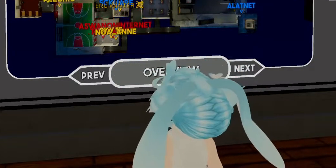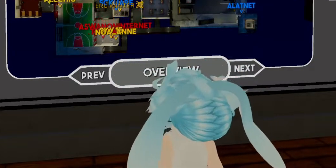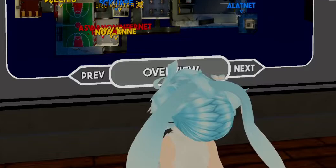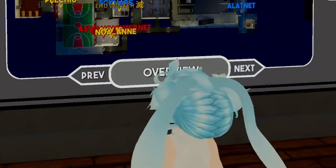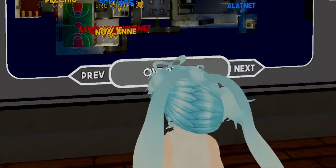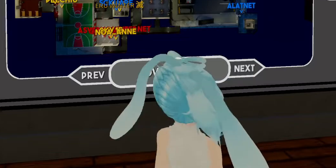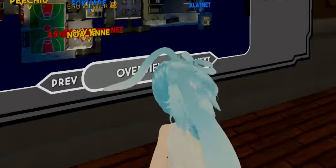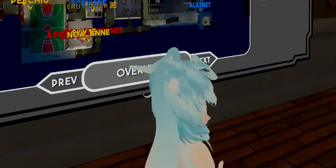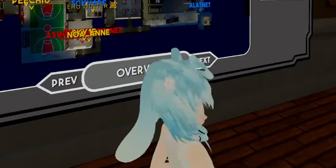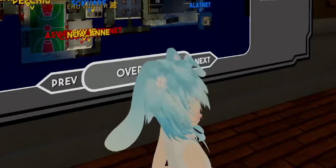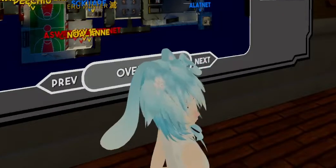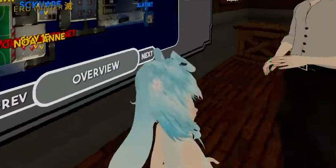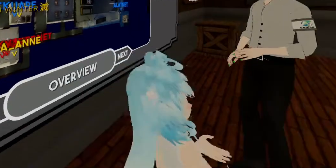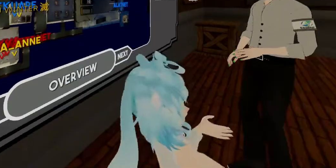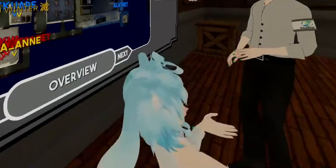Dang.